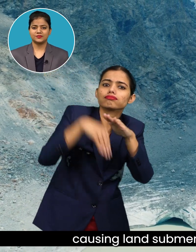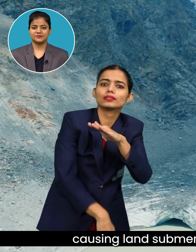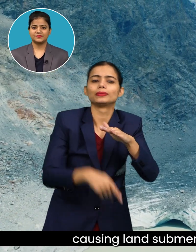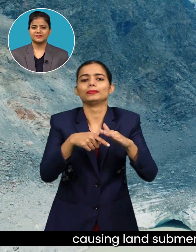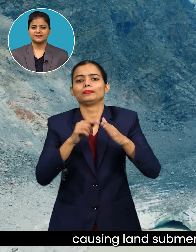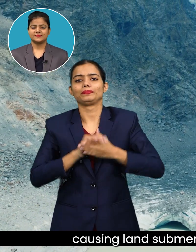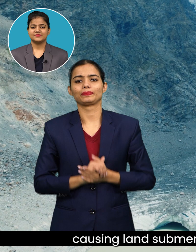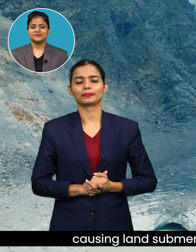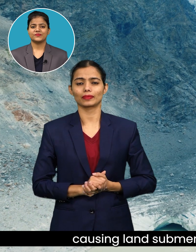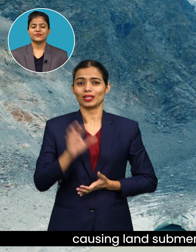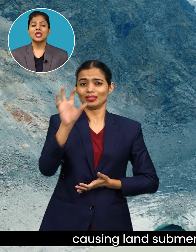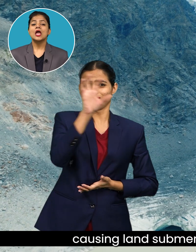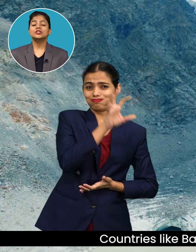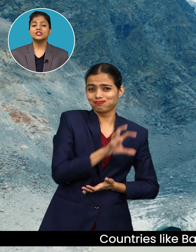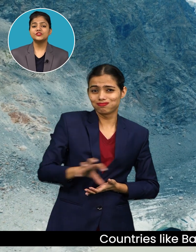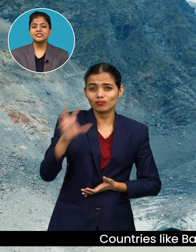worldwide.